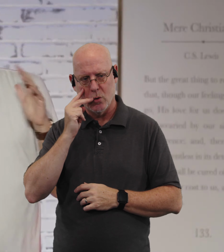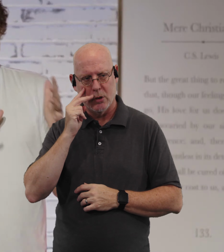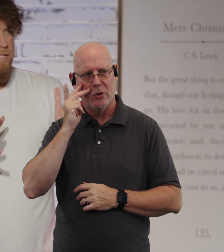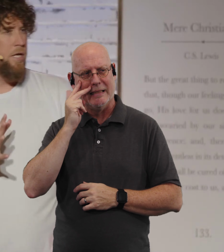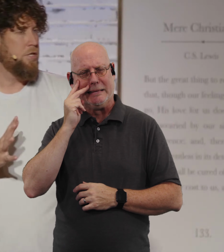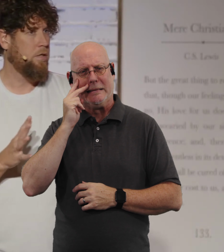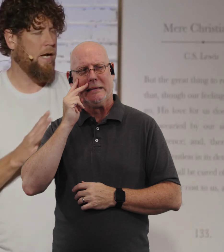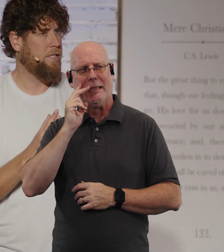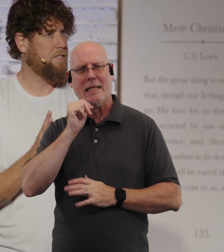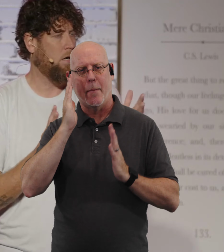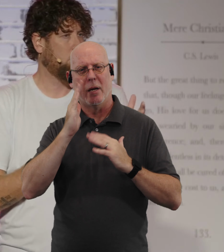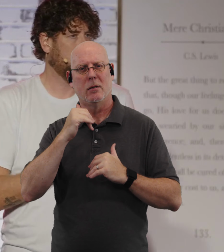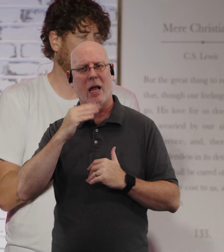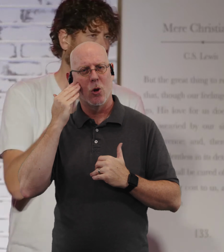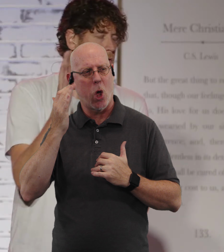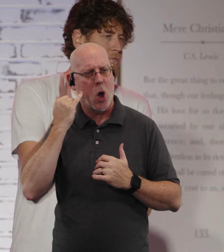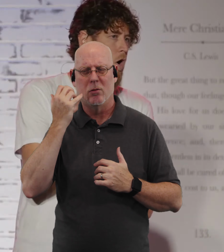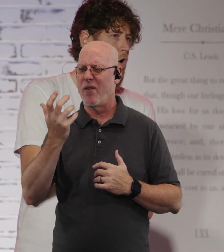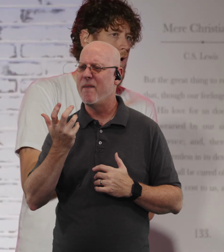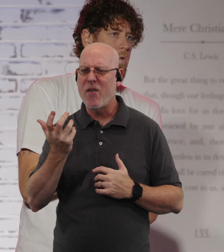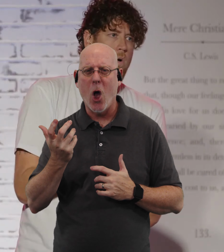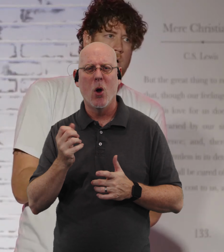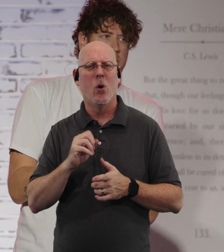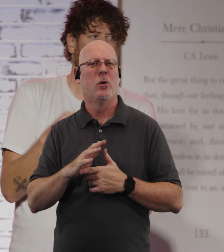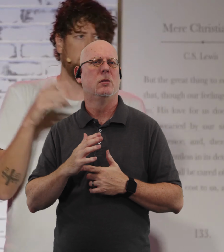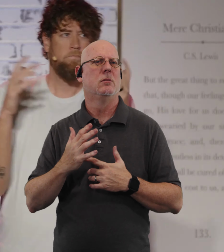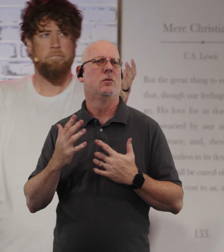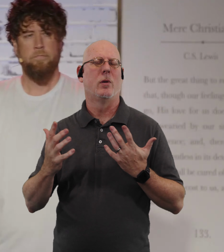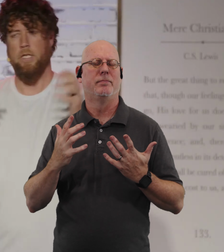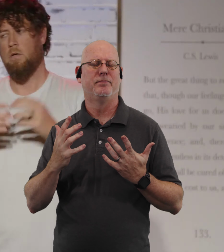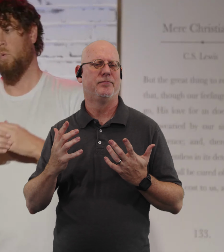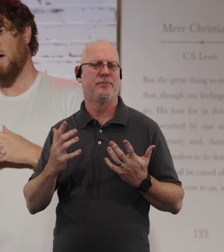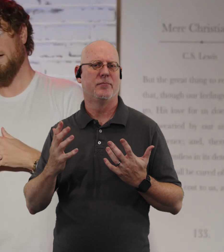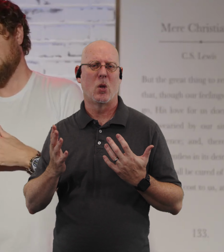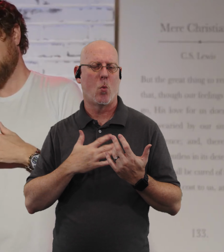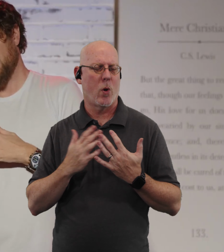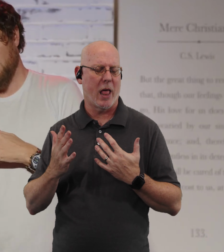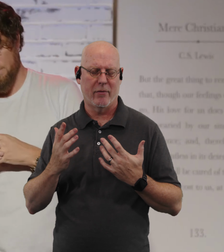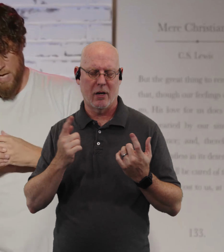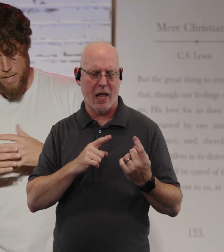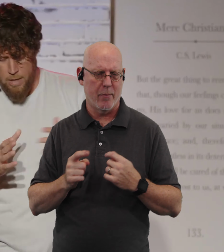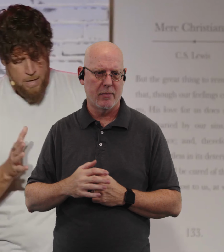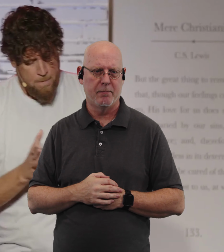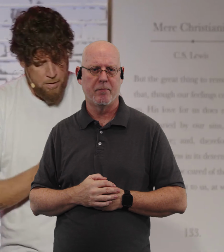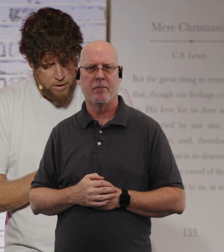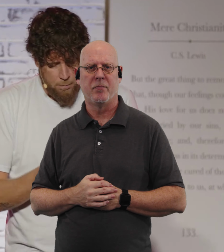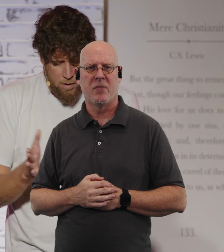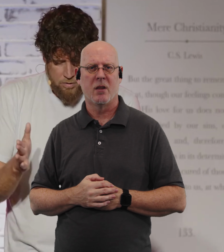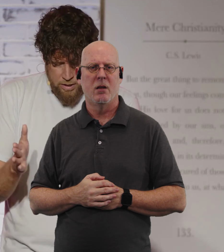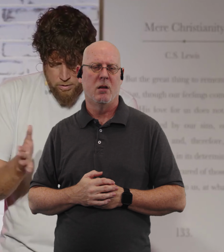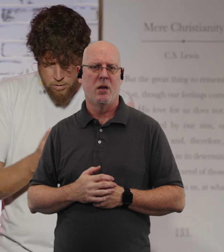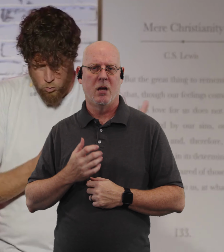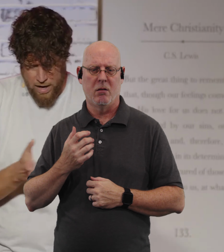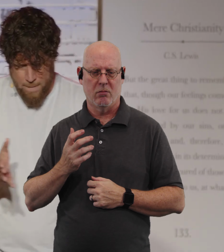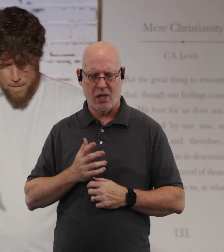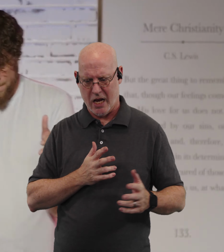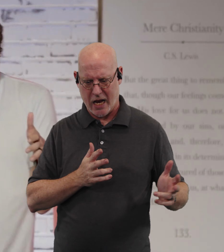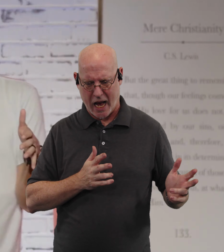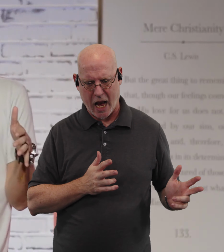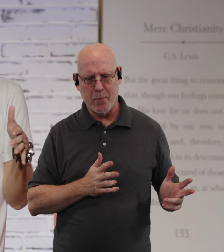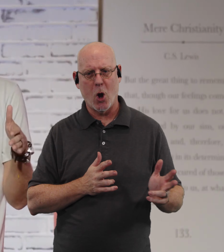someone is not paying attention, and I could tell. I don't know if they're on their phone or, you know, whatever case might have been, but they come off the